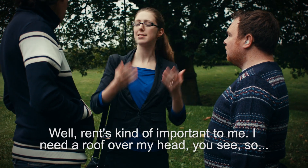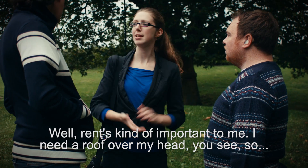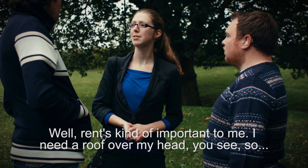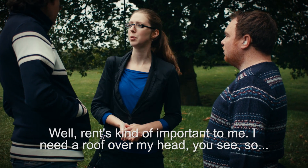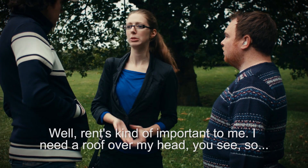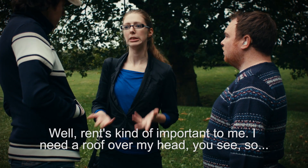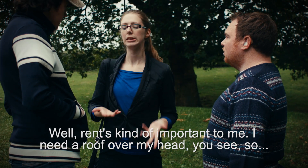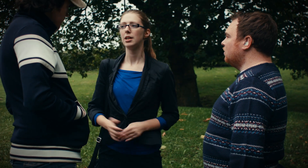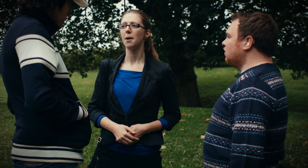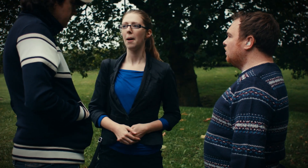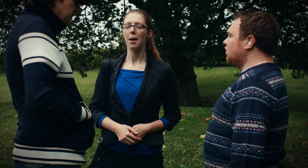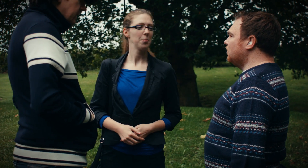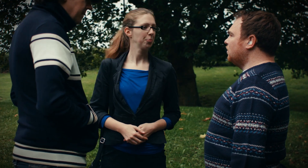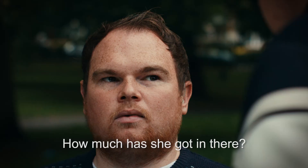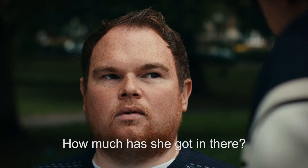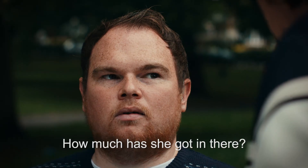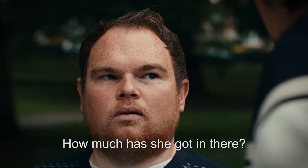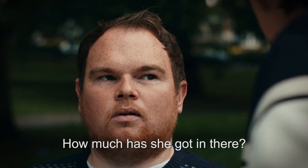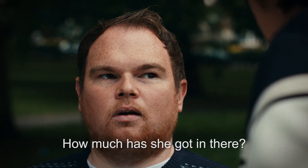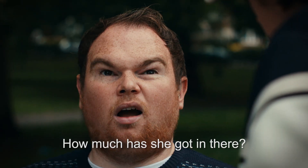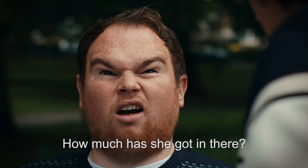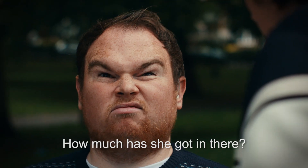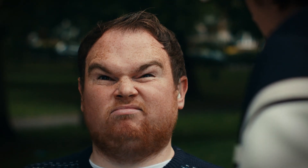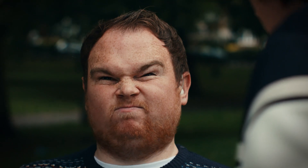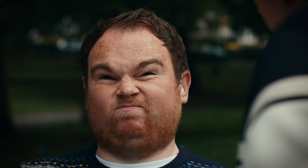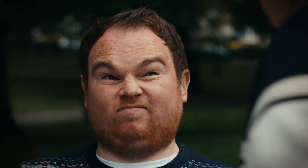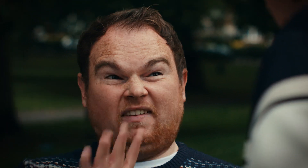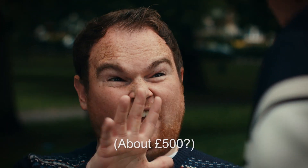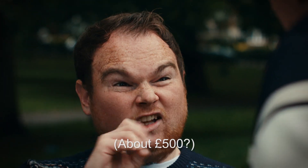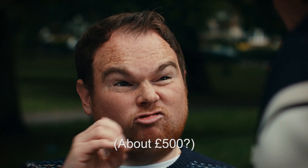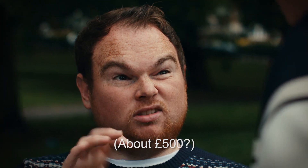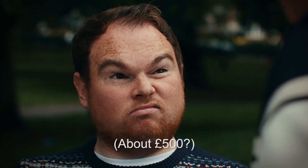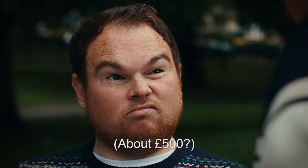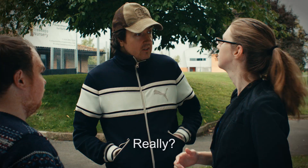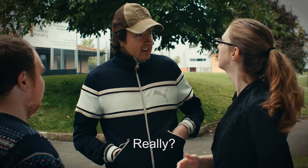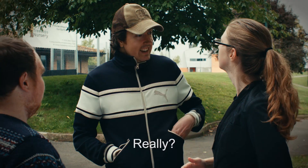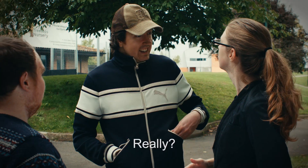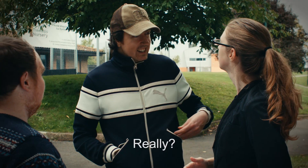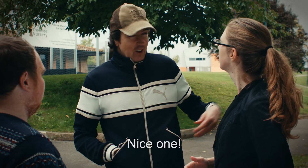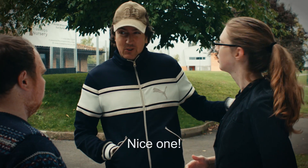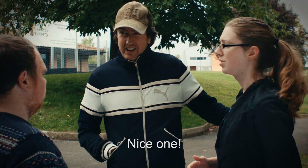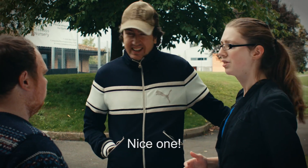see, so... How much has she got in there? Really? Nice one.